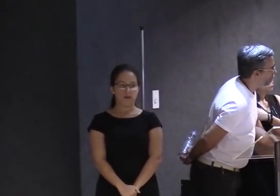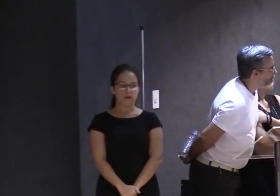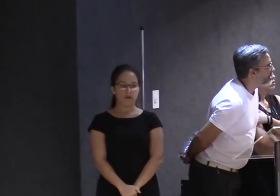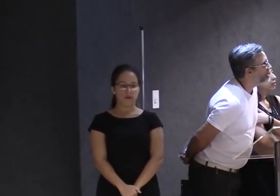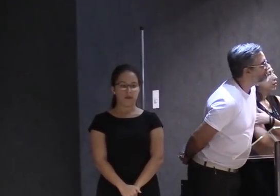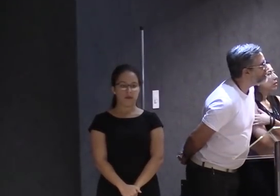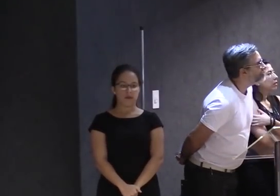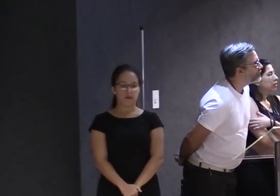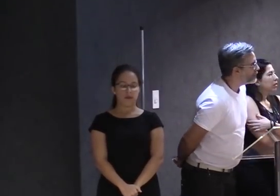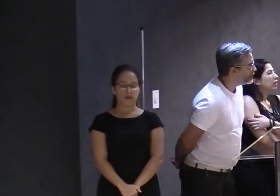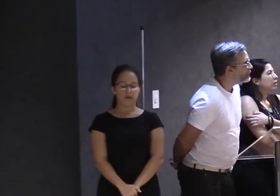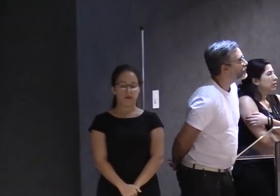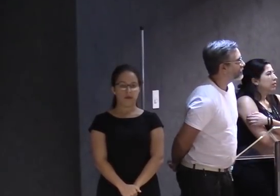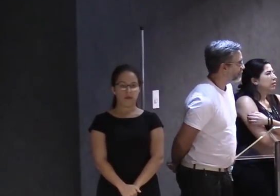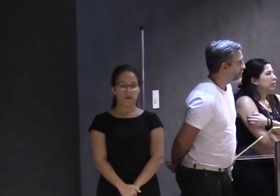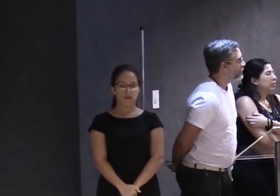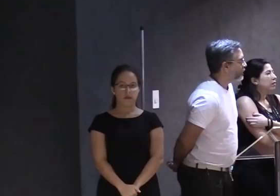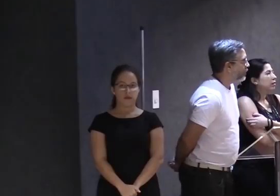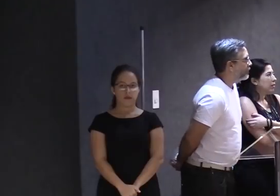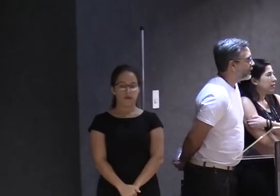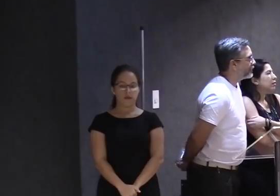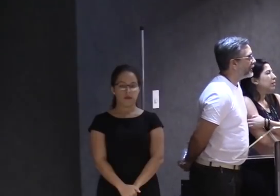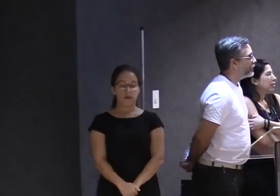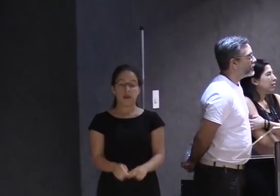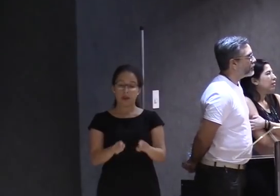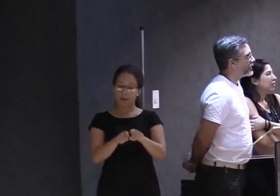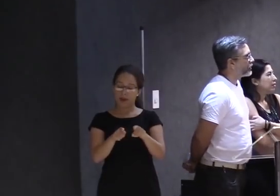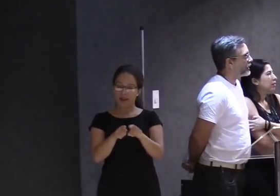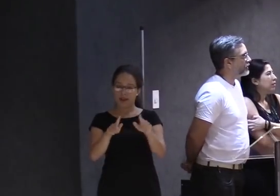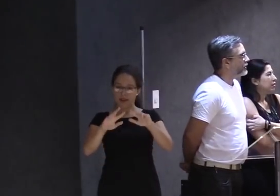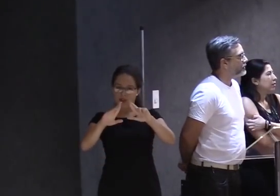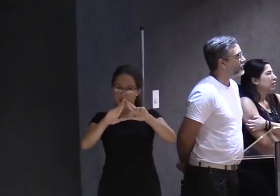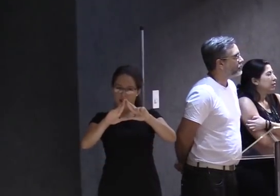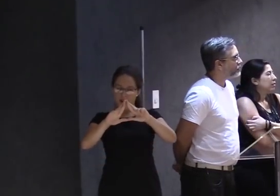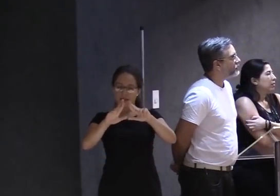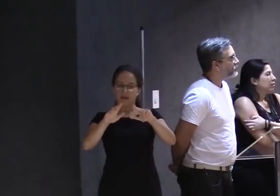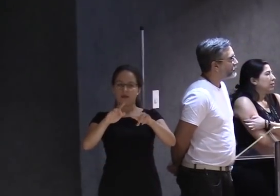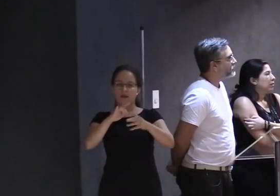brainstorming, troca de ideia, uma explosão de ideias.